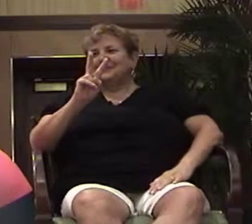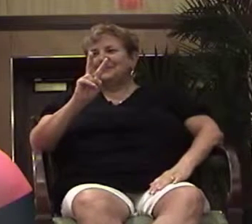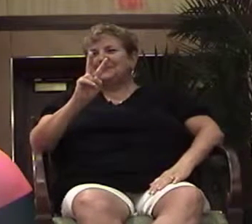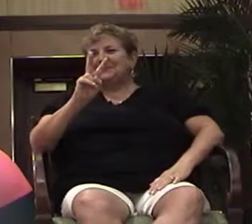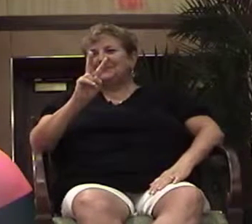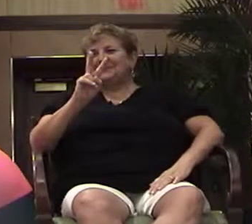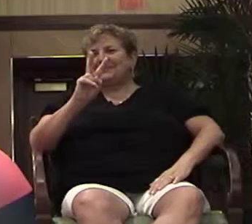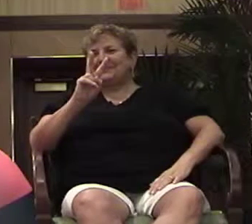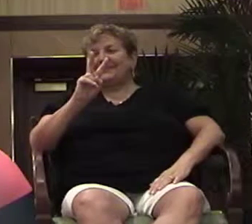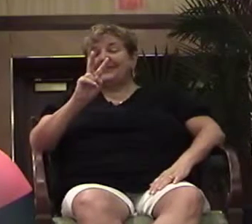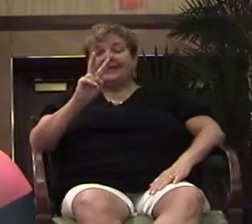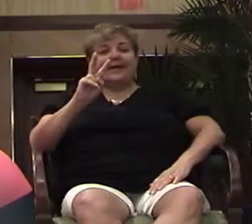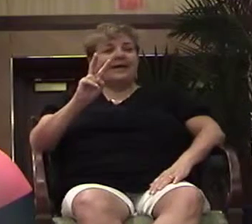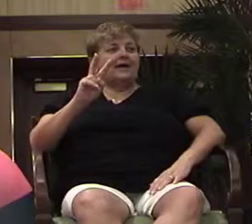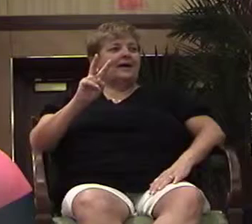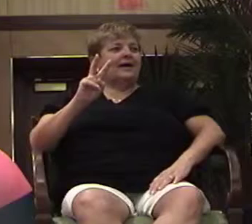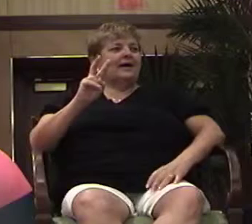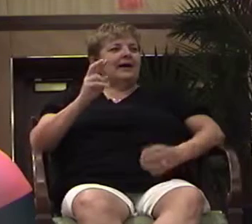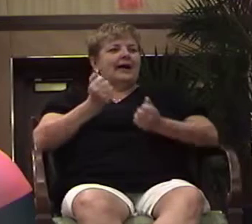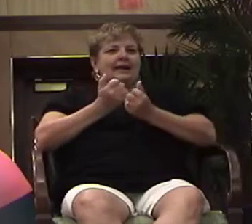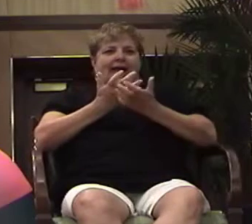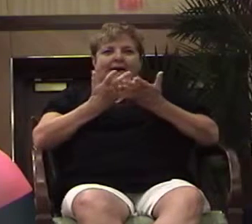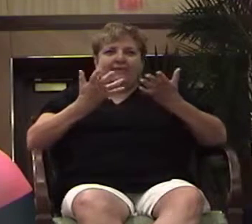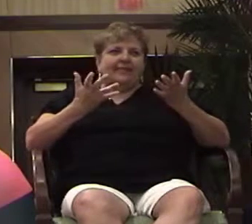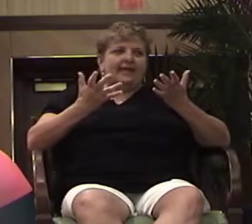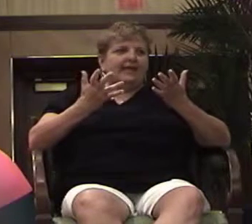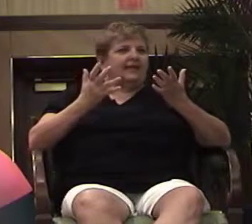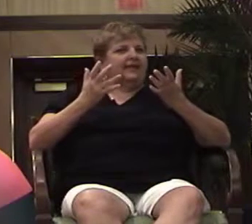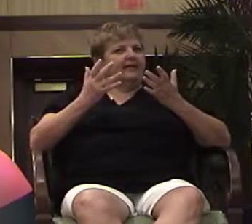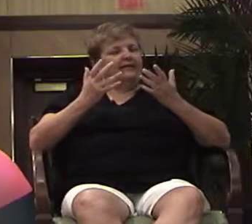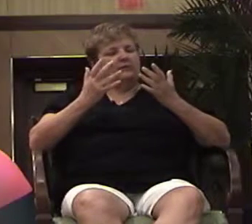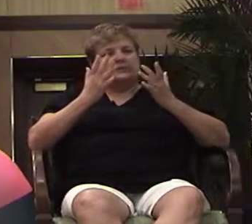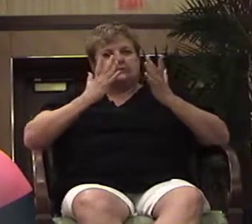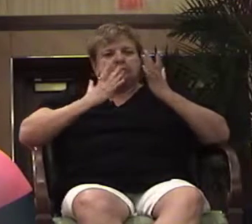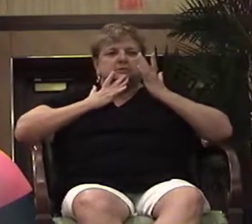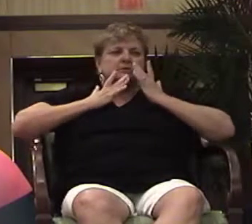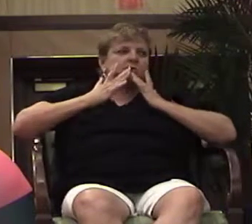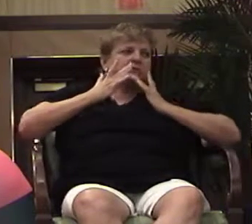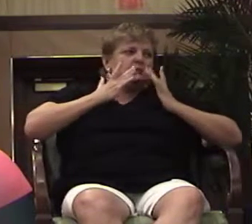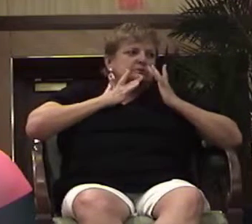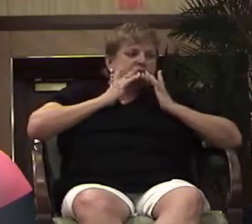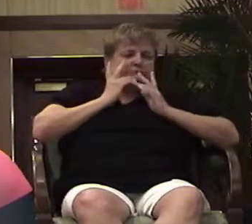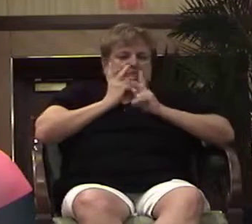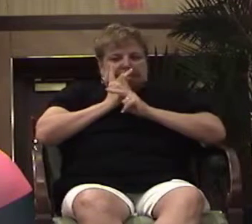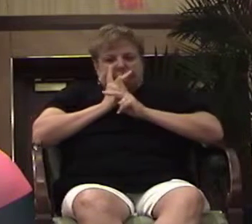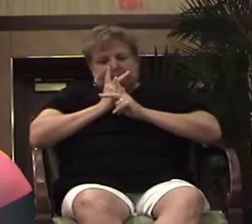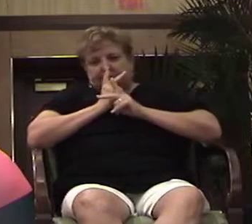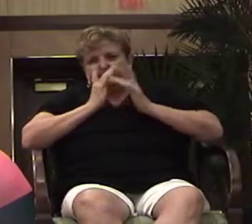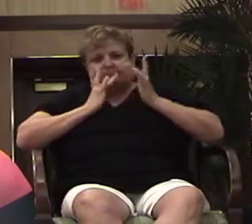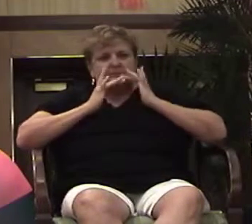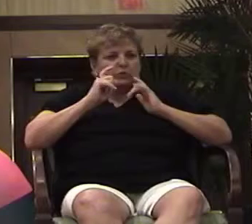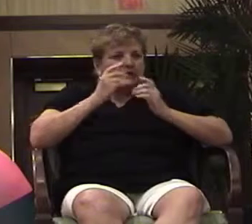And everything was rationed, and everything was, you know, you had to budget everything.